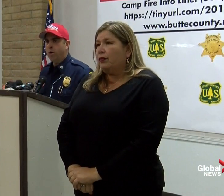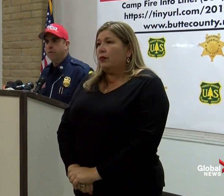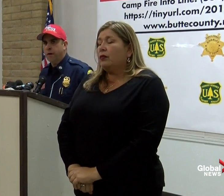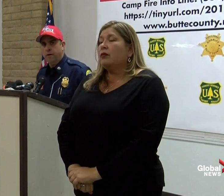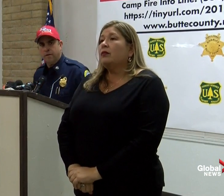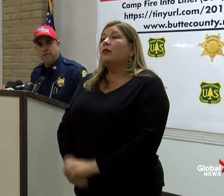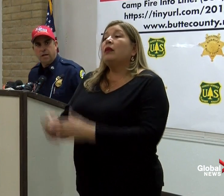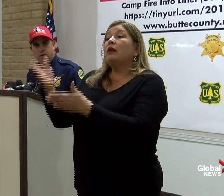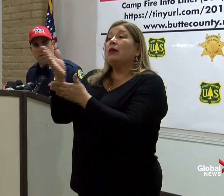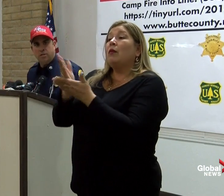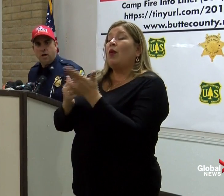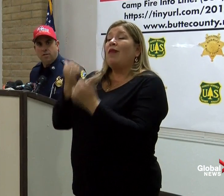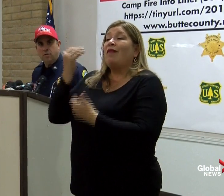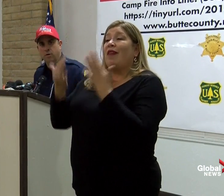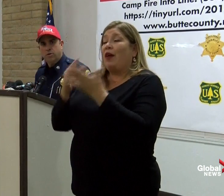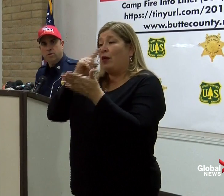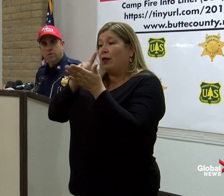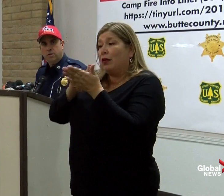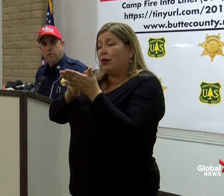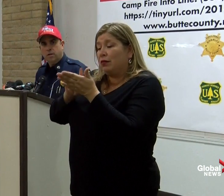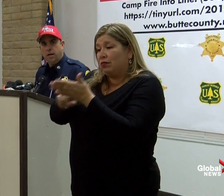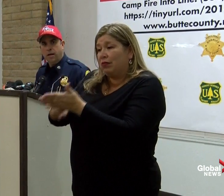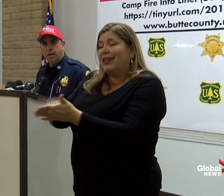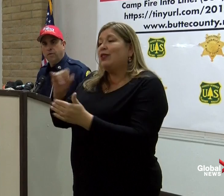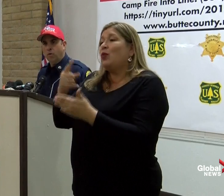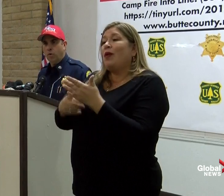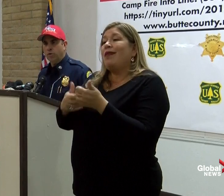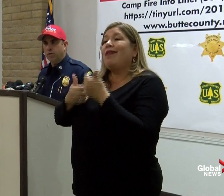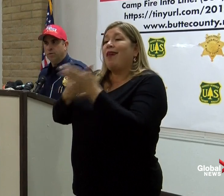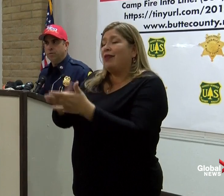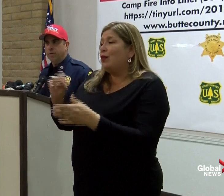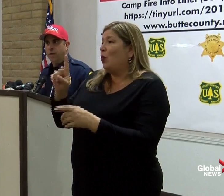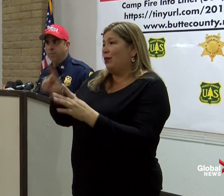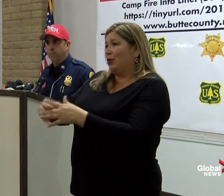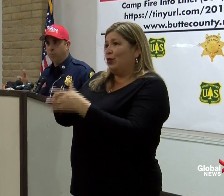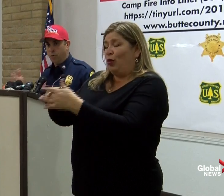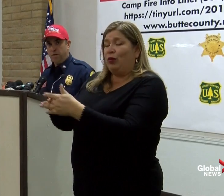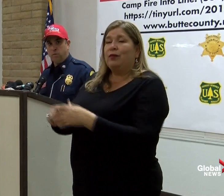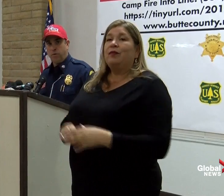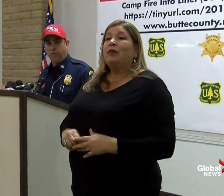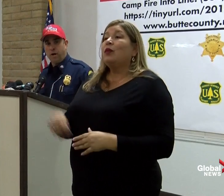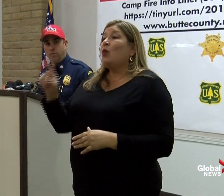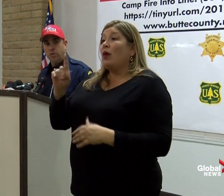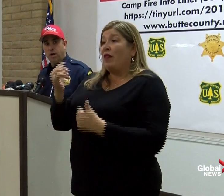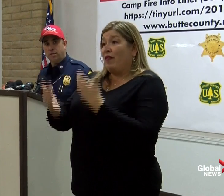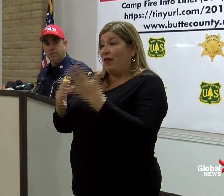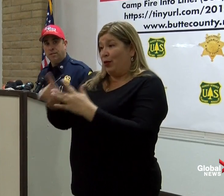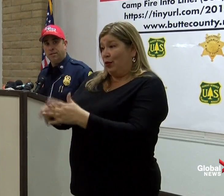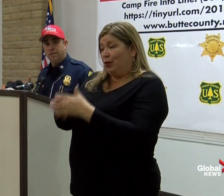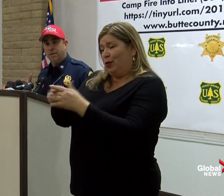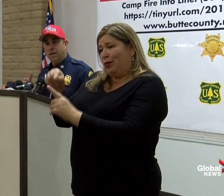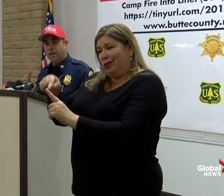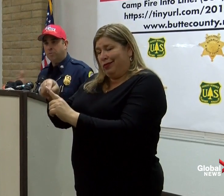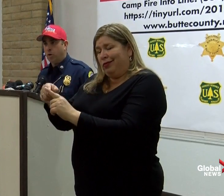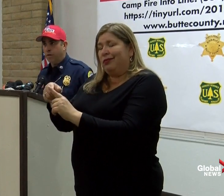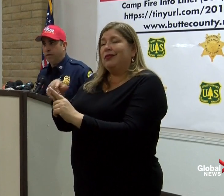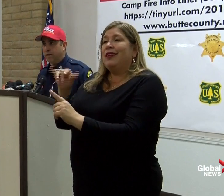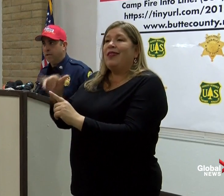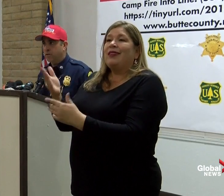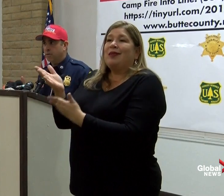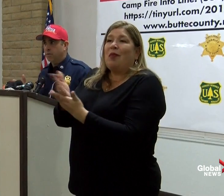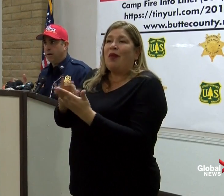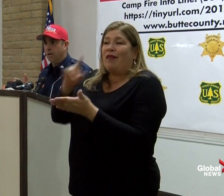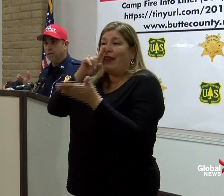So part of the fire investigation is cause and origin, and origin would be where the fire was caused, and since that's part